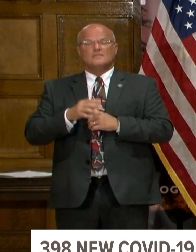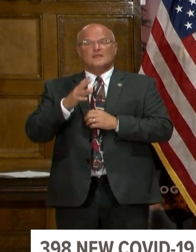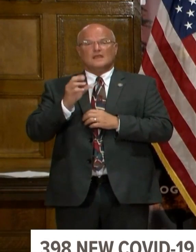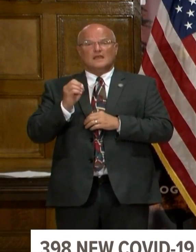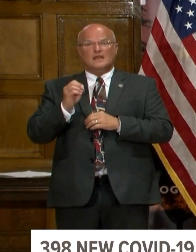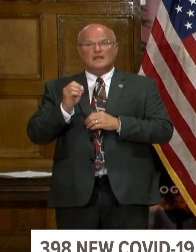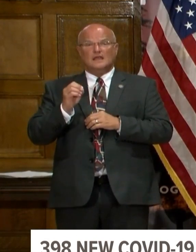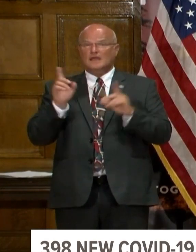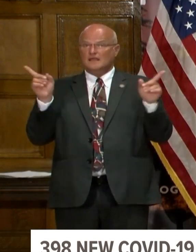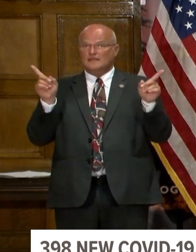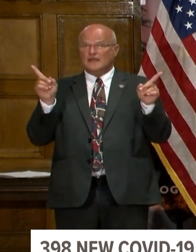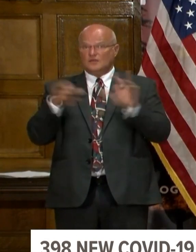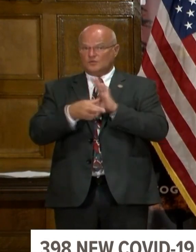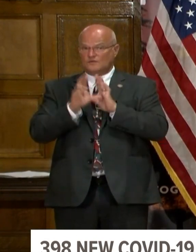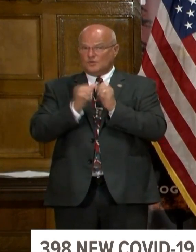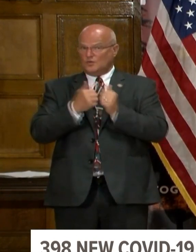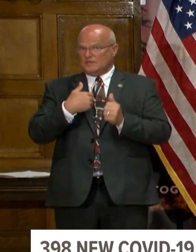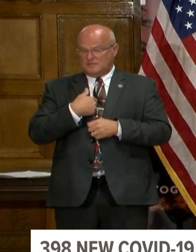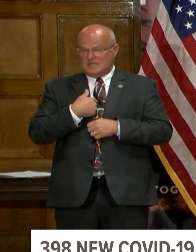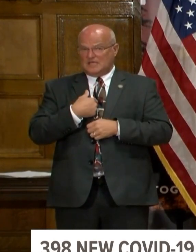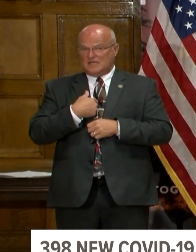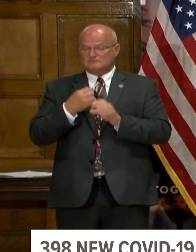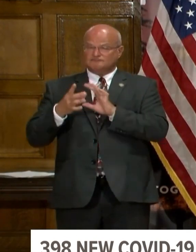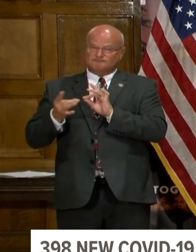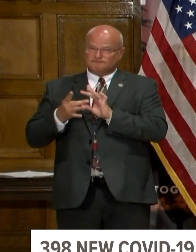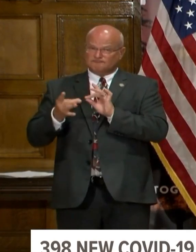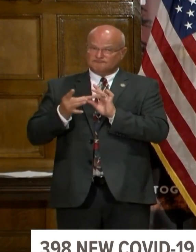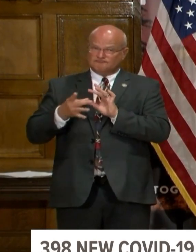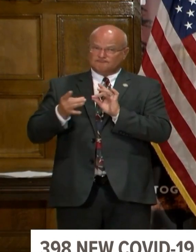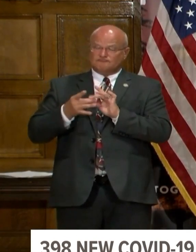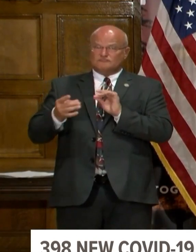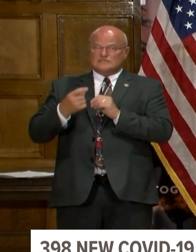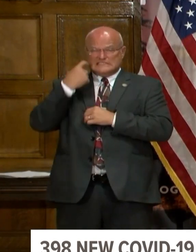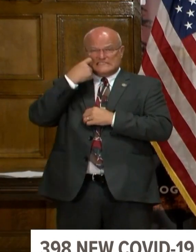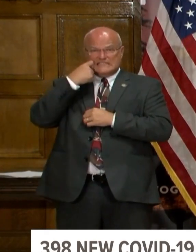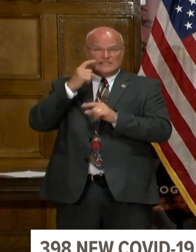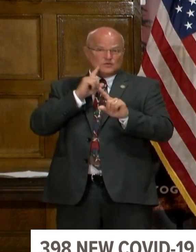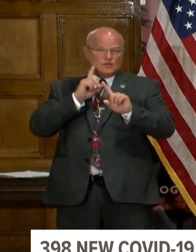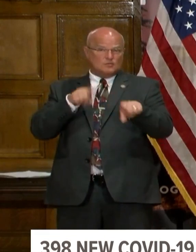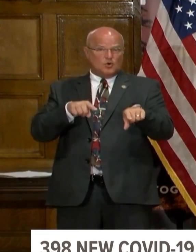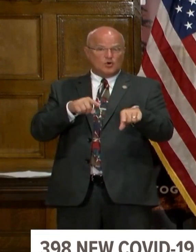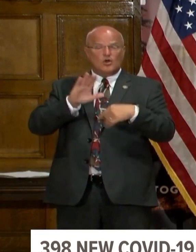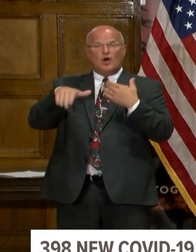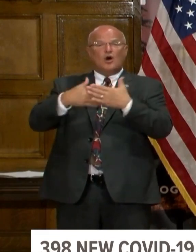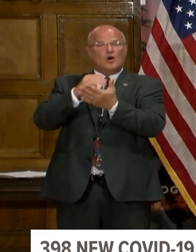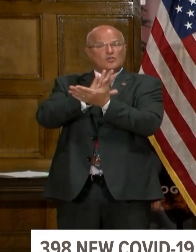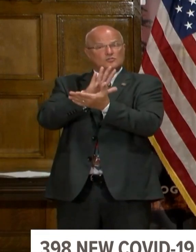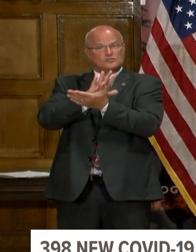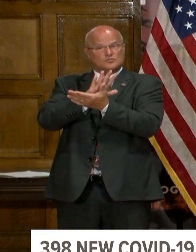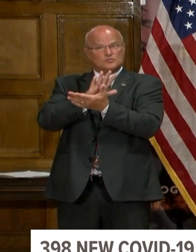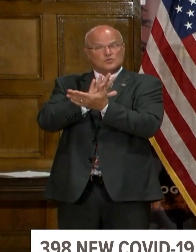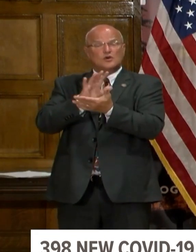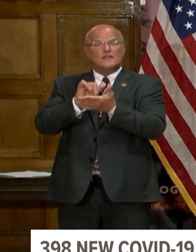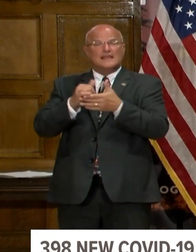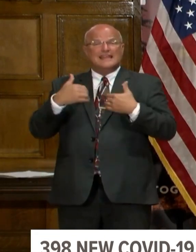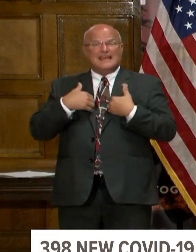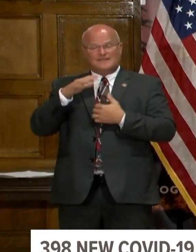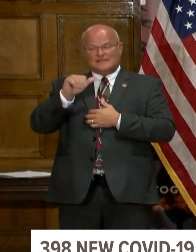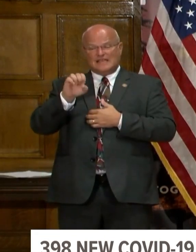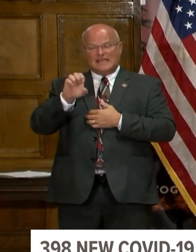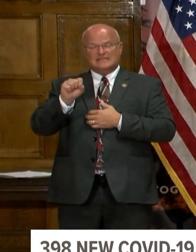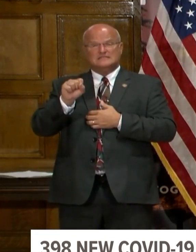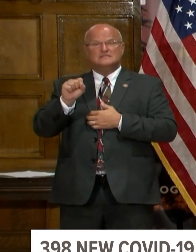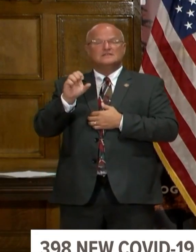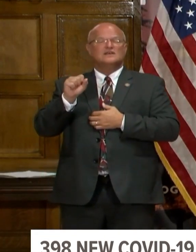And I mean, they just reviewed with me the latest report on all the schools that have cases.